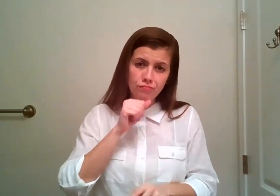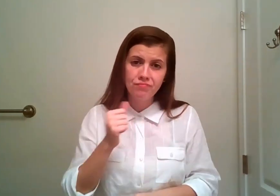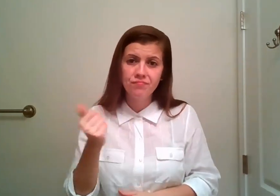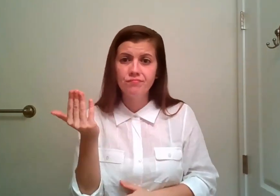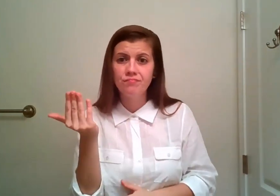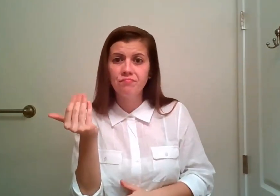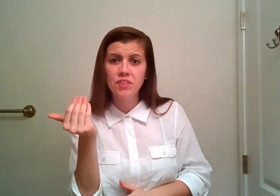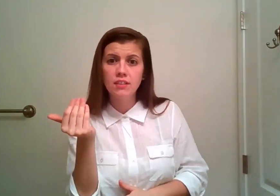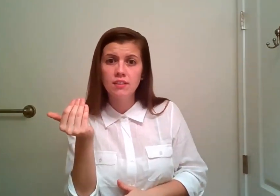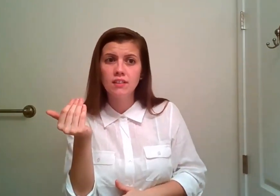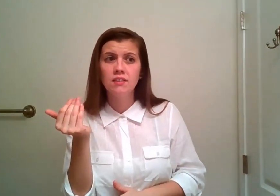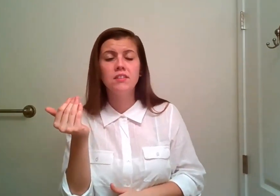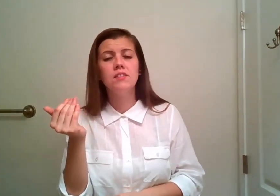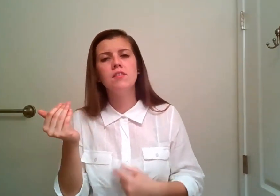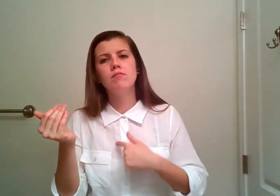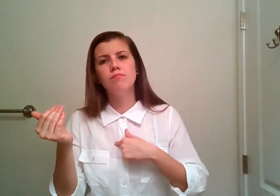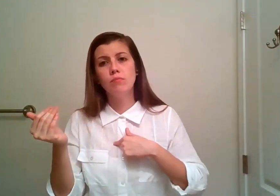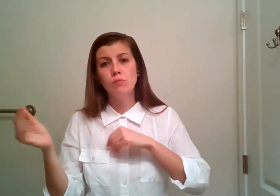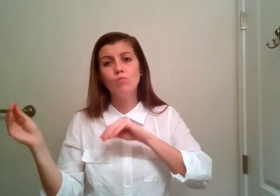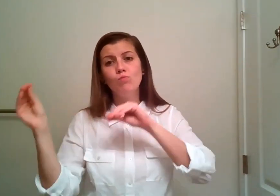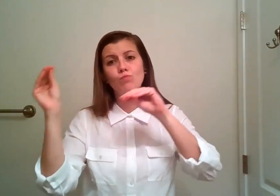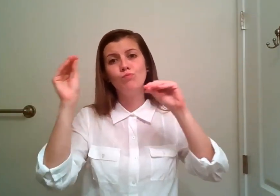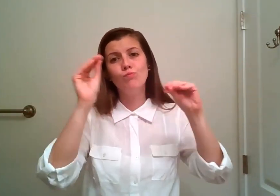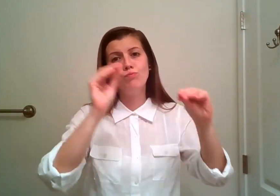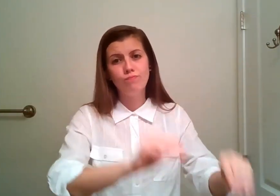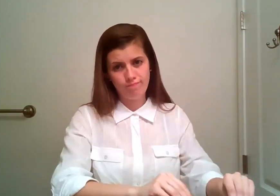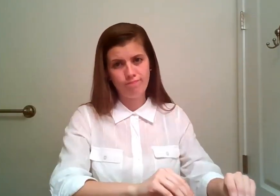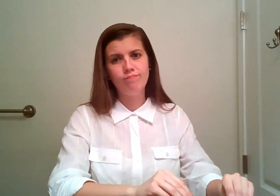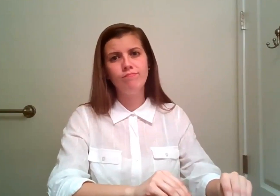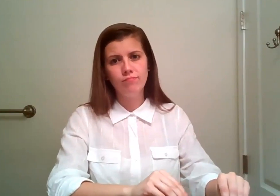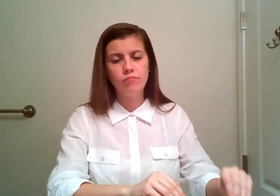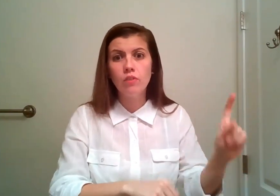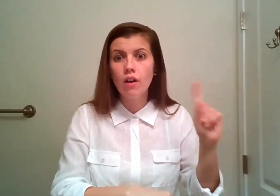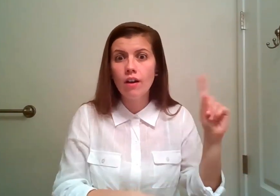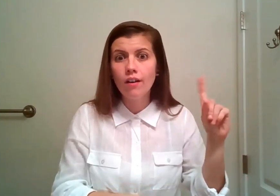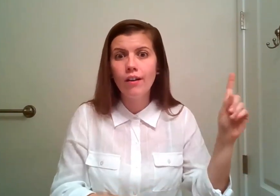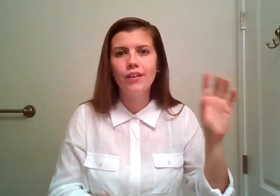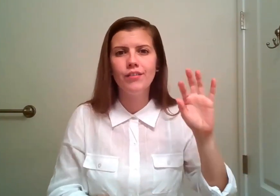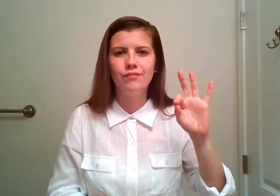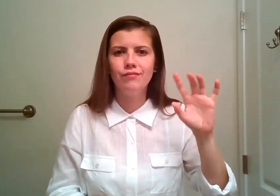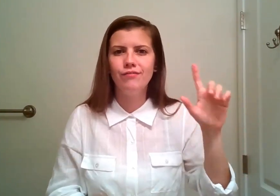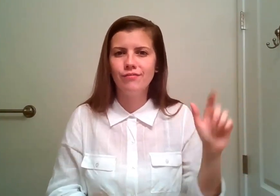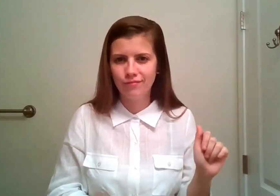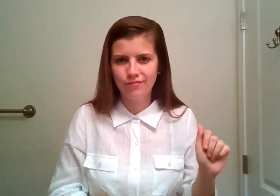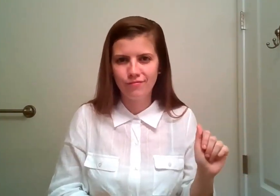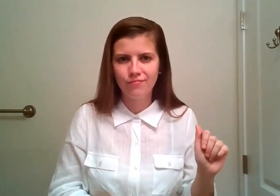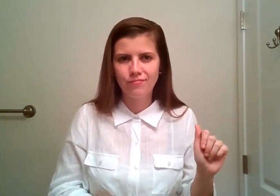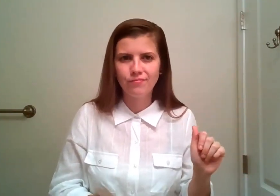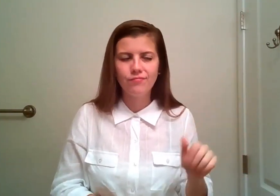And just very isolated from everybody. When I was 15, we moved to